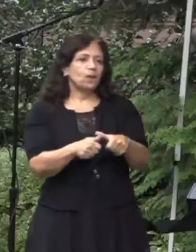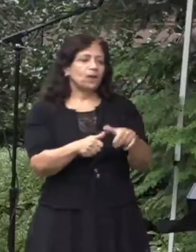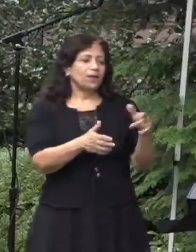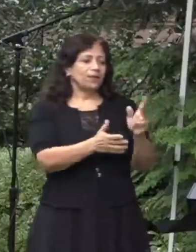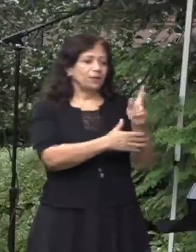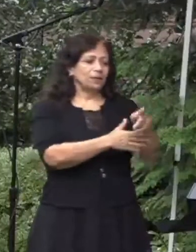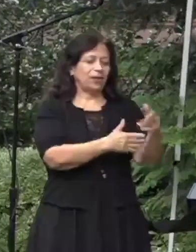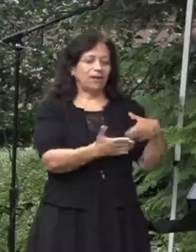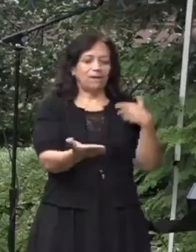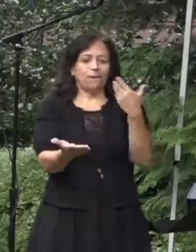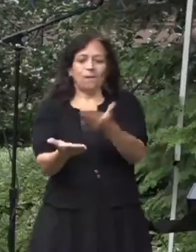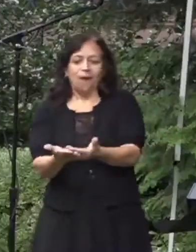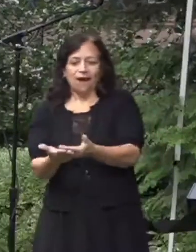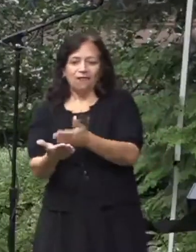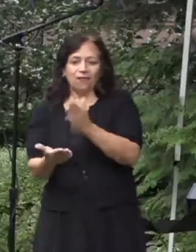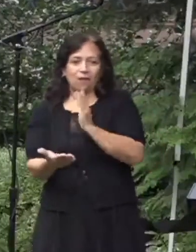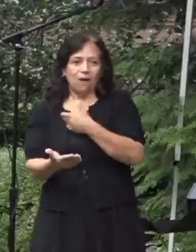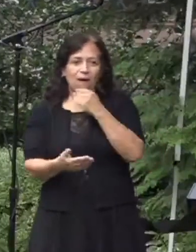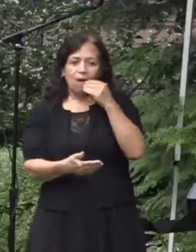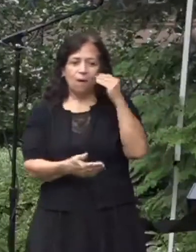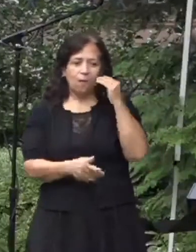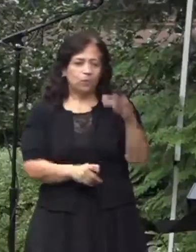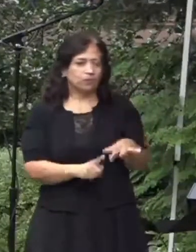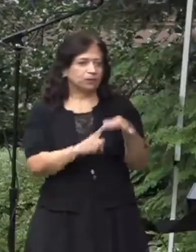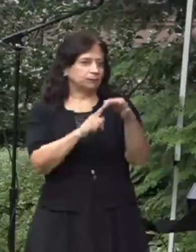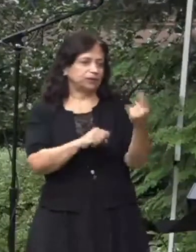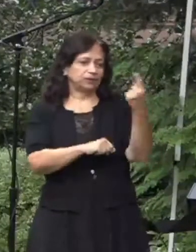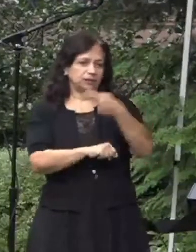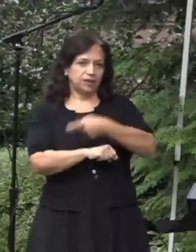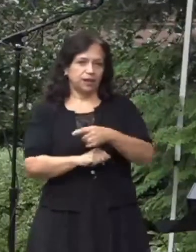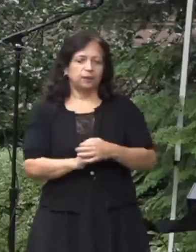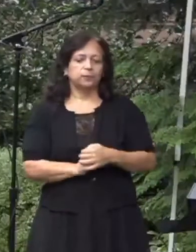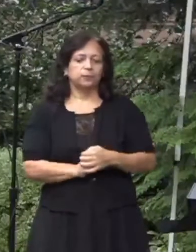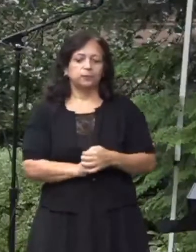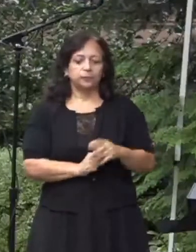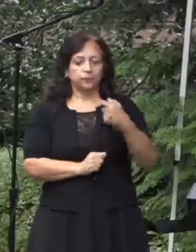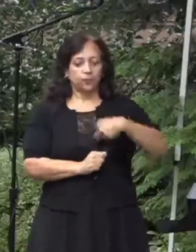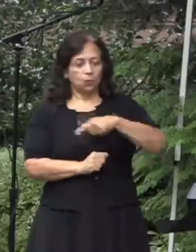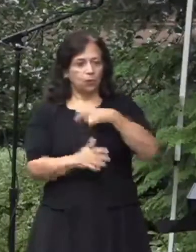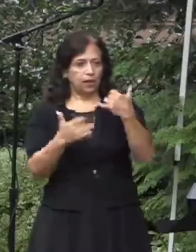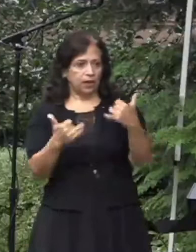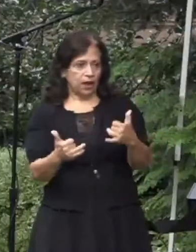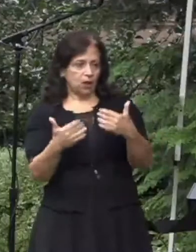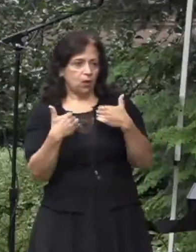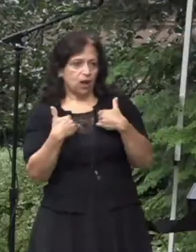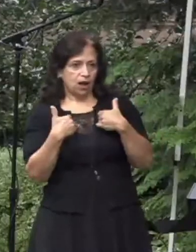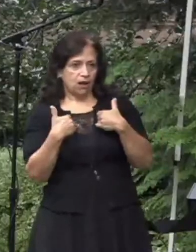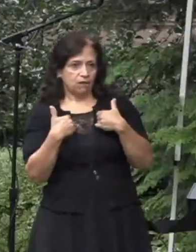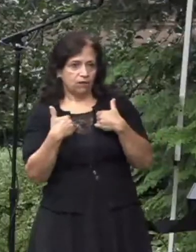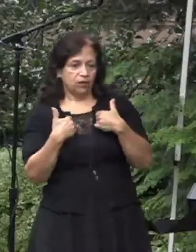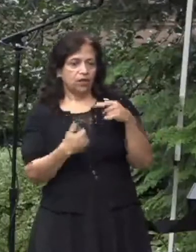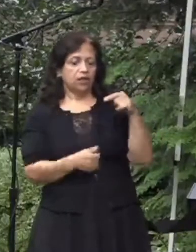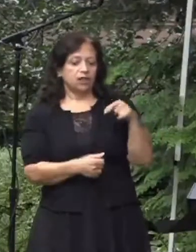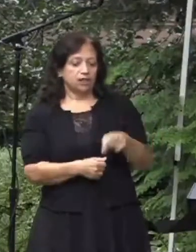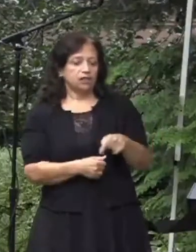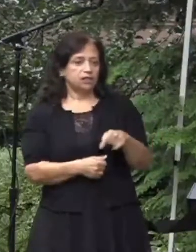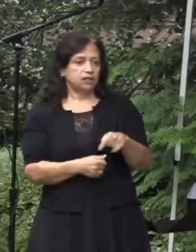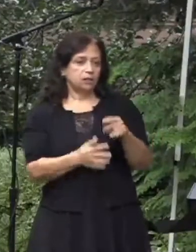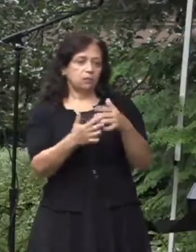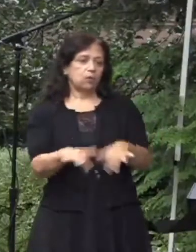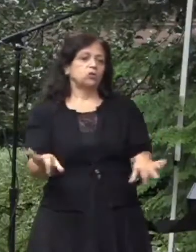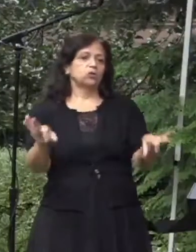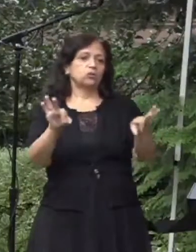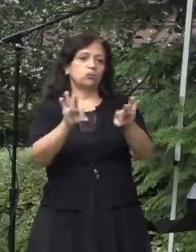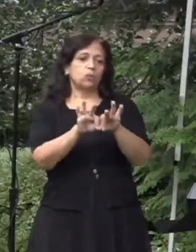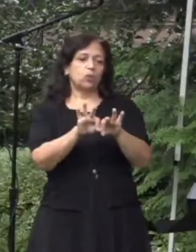arriving in our home. It was a special day. We now possessed arguably the most